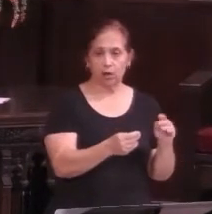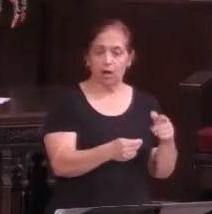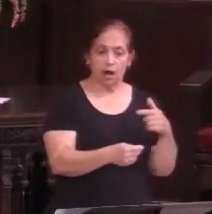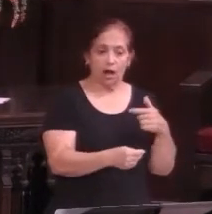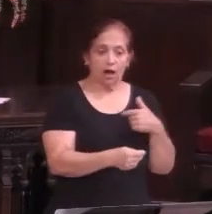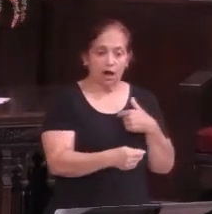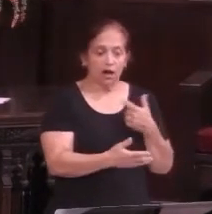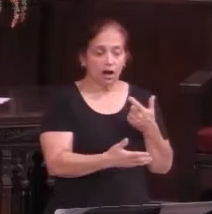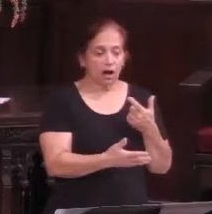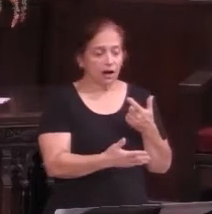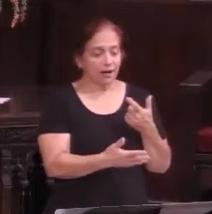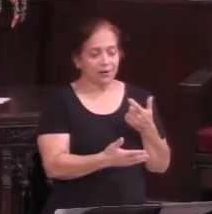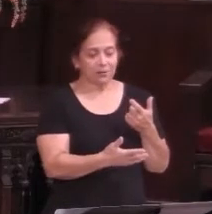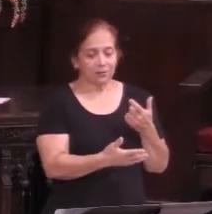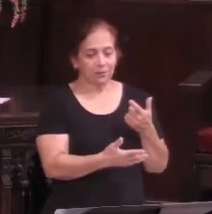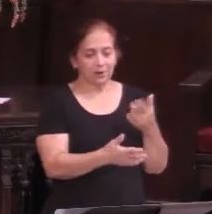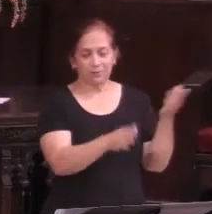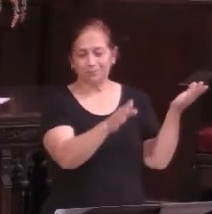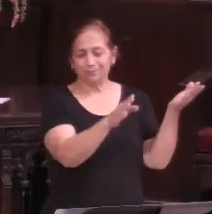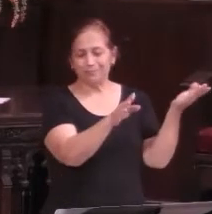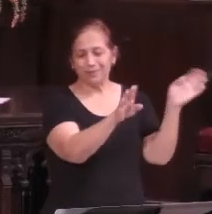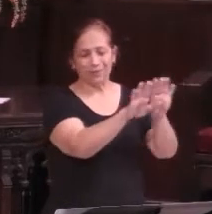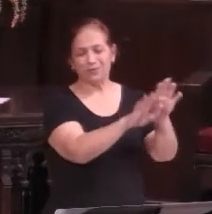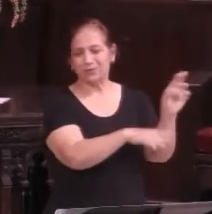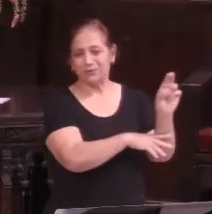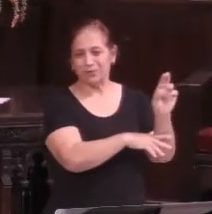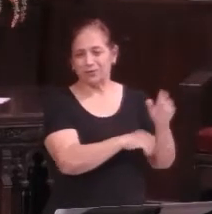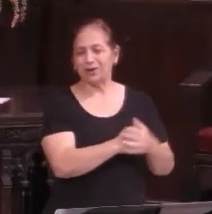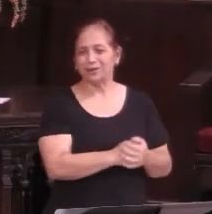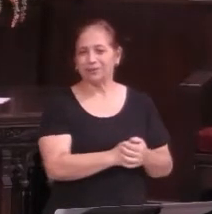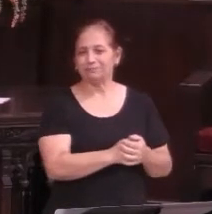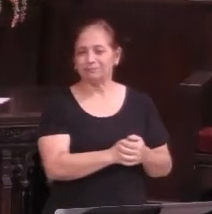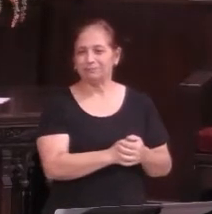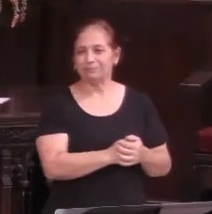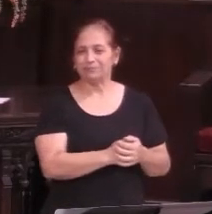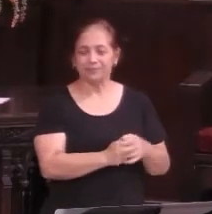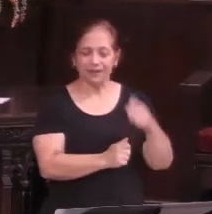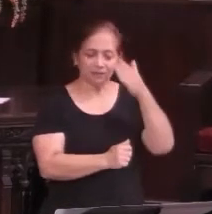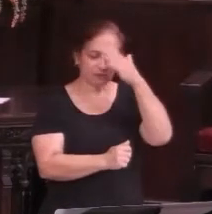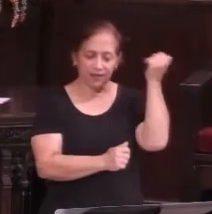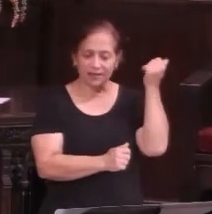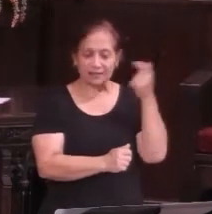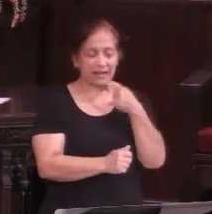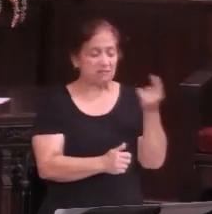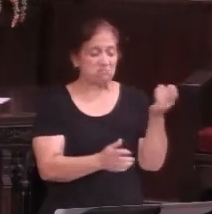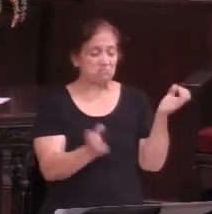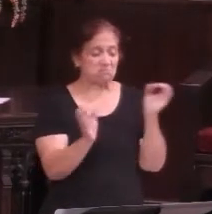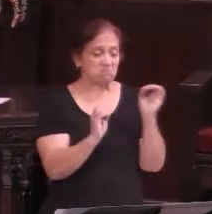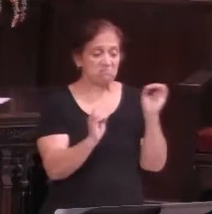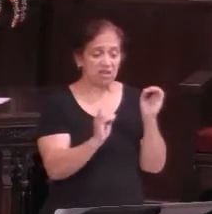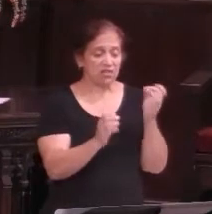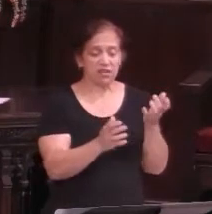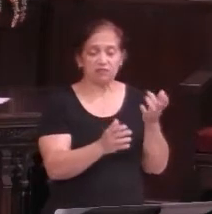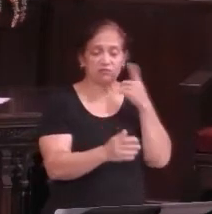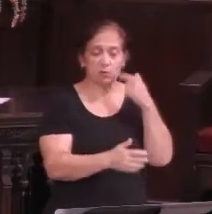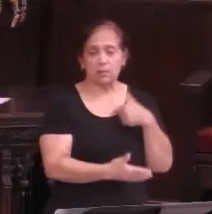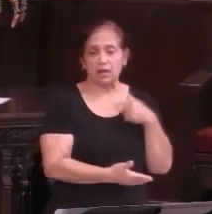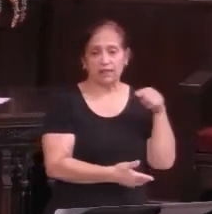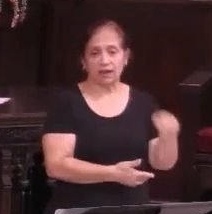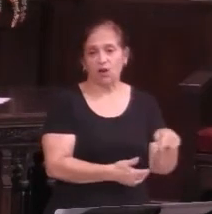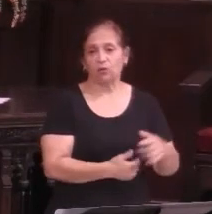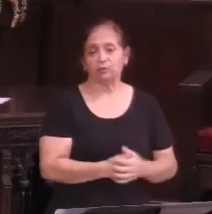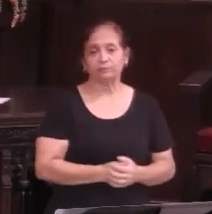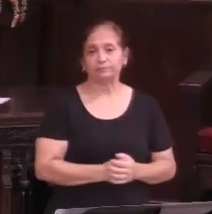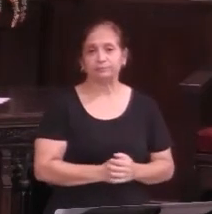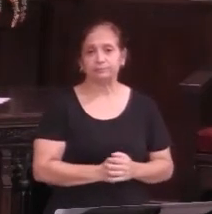am apt to close the refrigerator door on Exodus 17 and once again say, there's not a whole lot for me